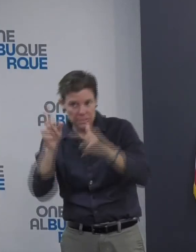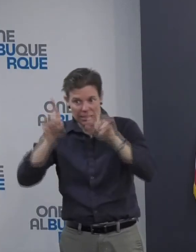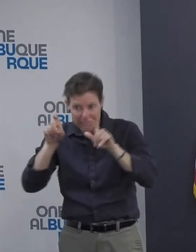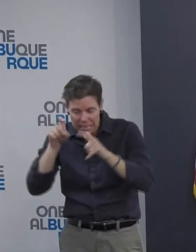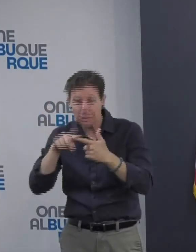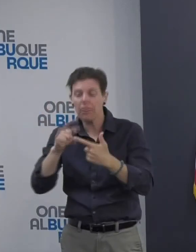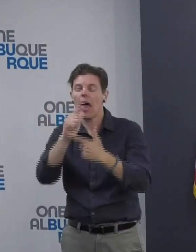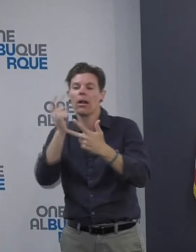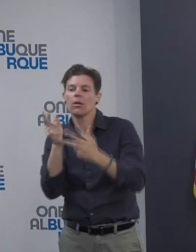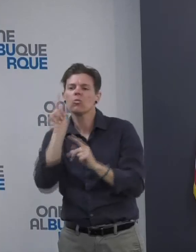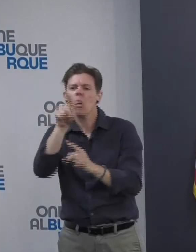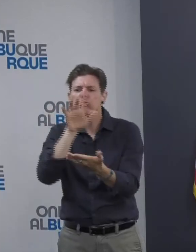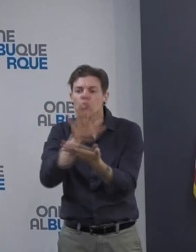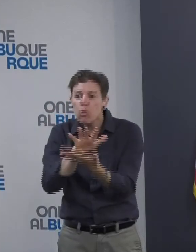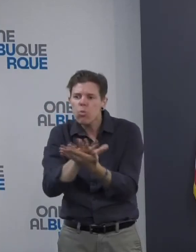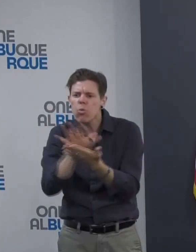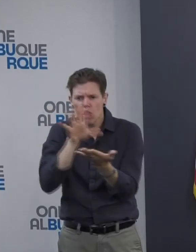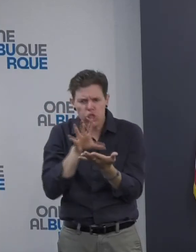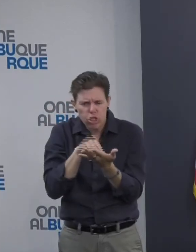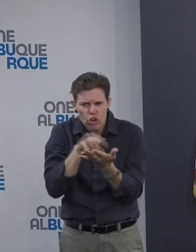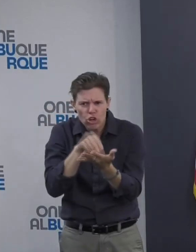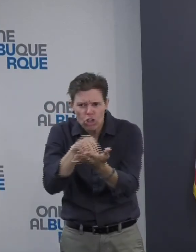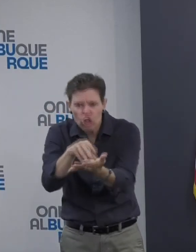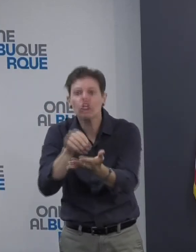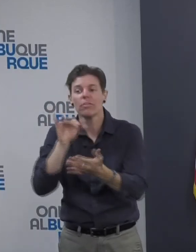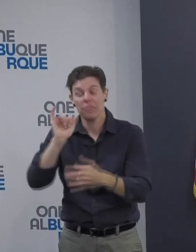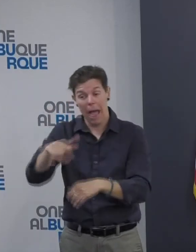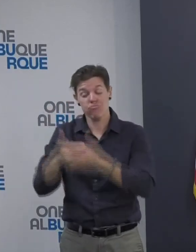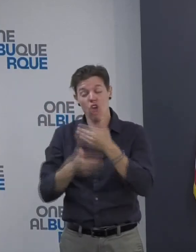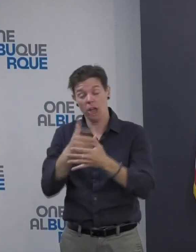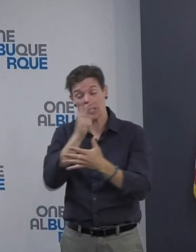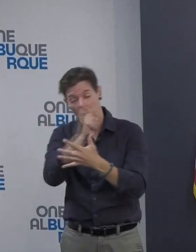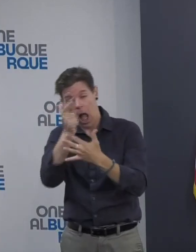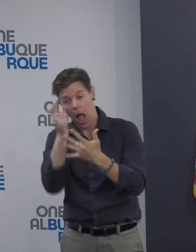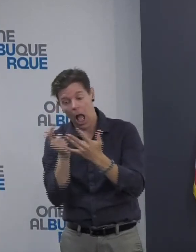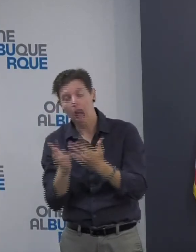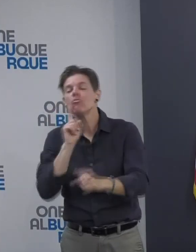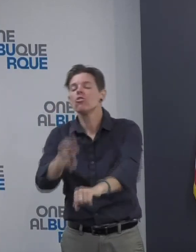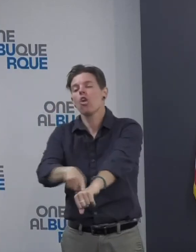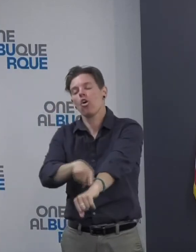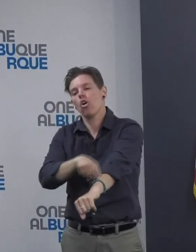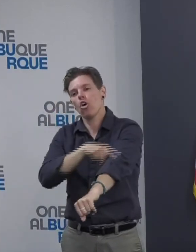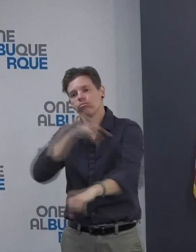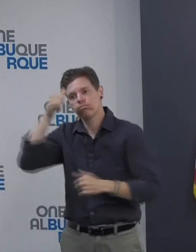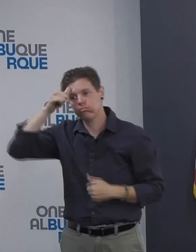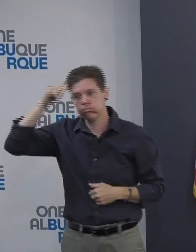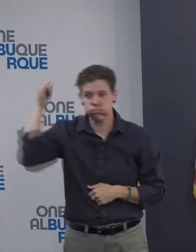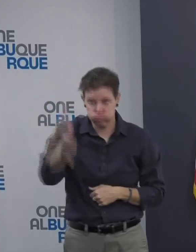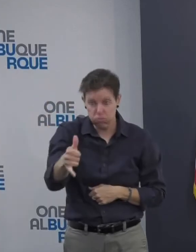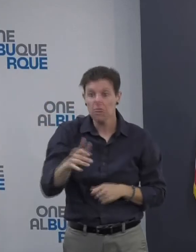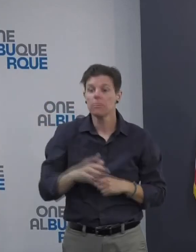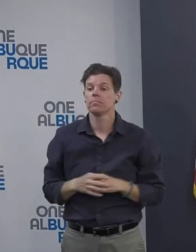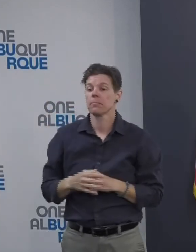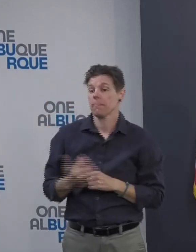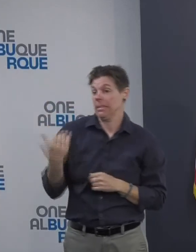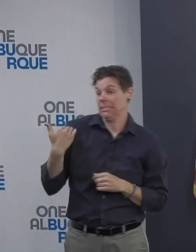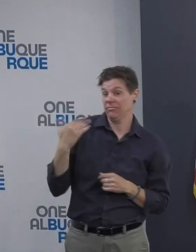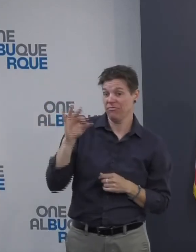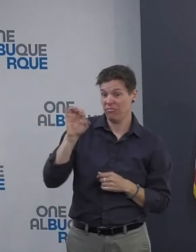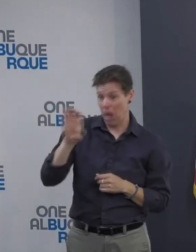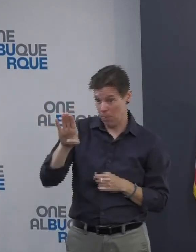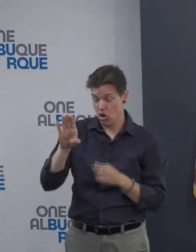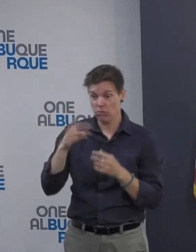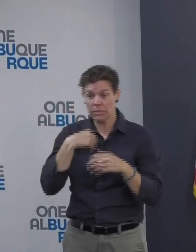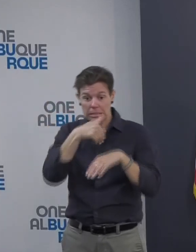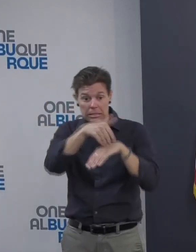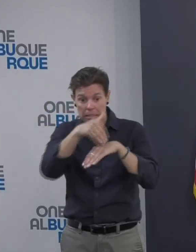just going to highlight where we're at for this next batch. And so in February, we've had about double the number of interest cards, and same with March,